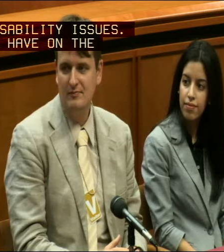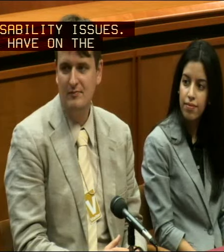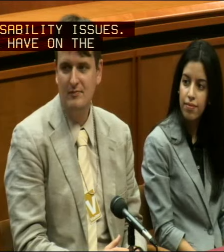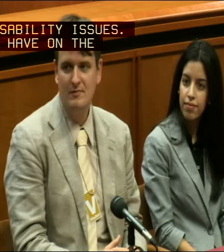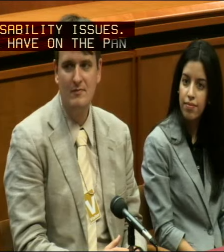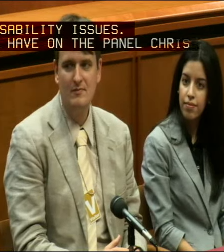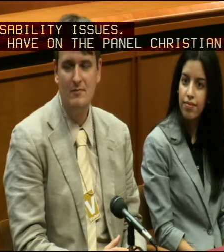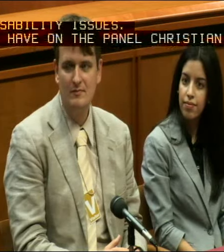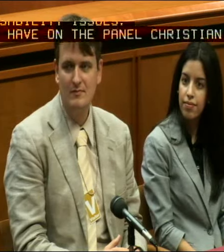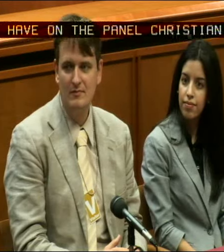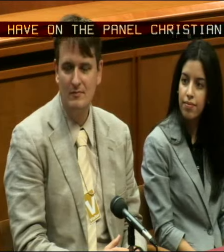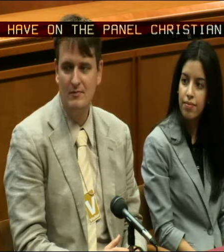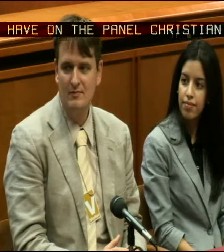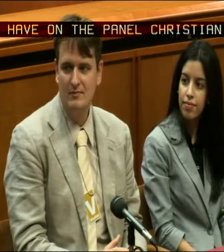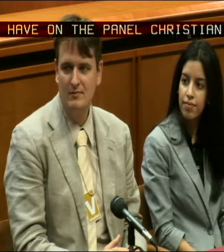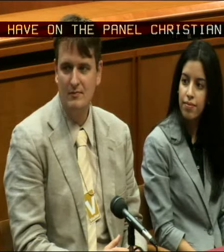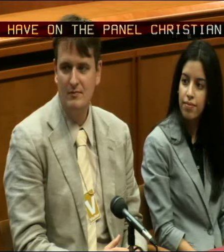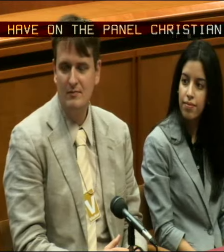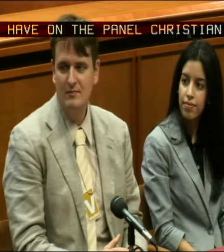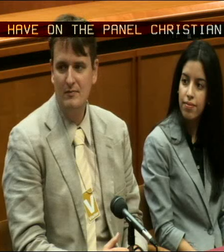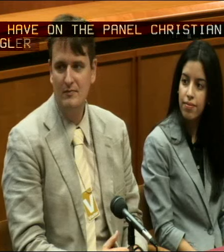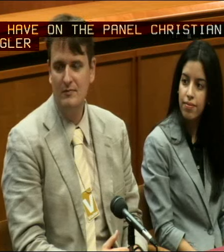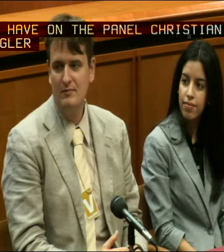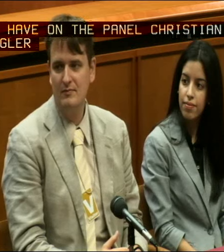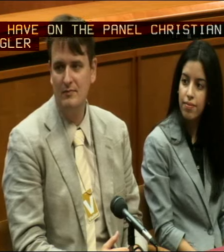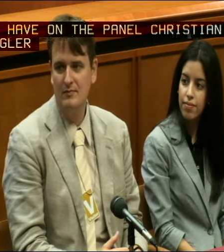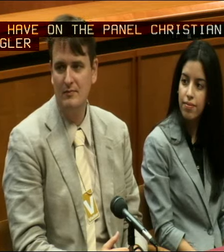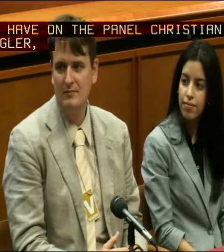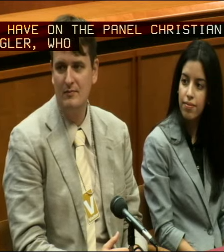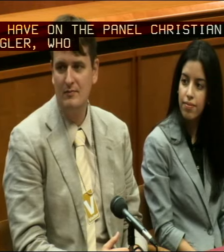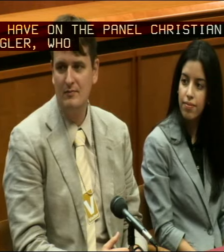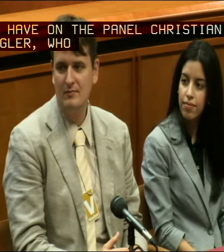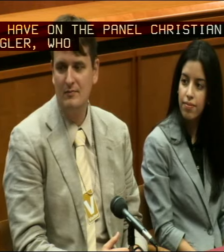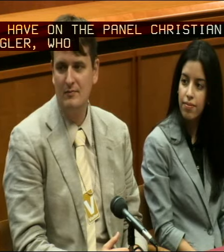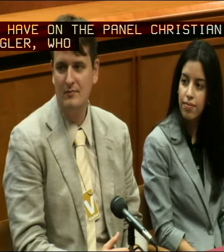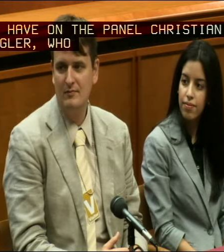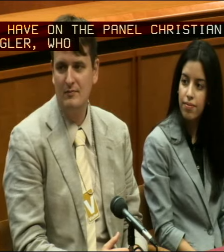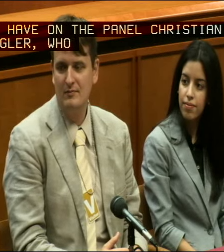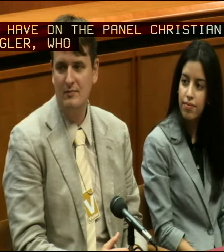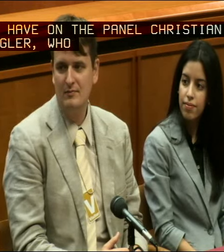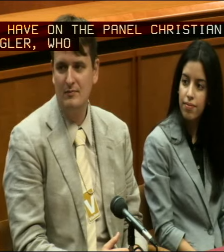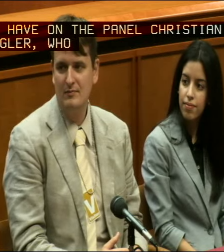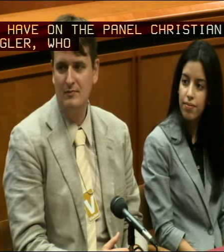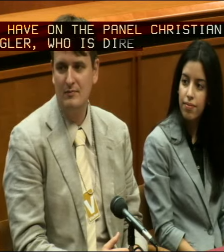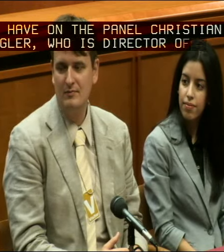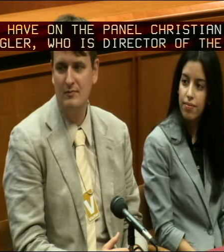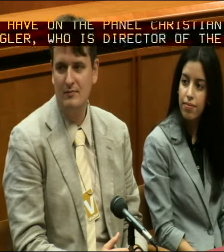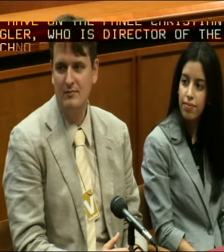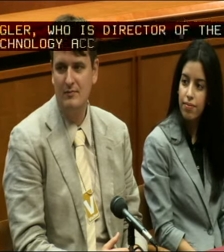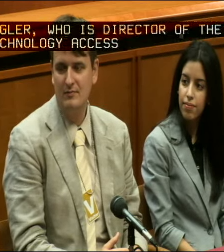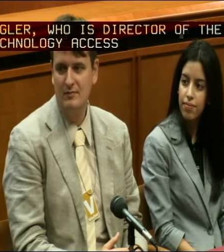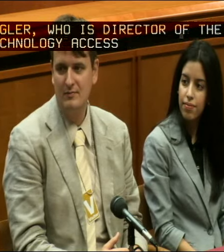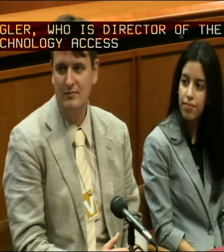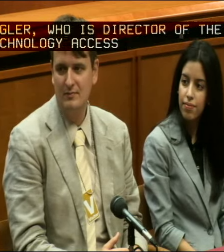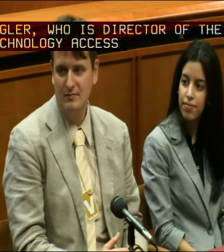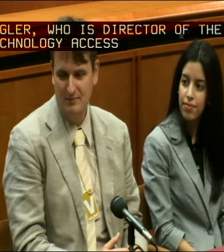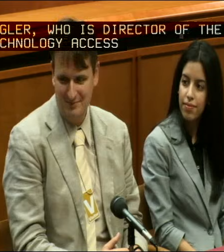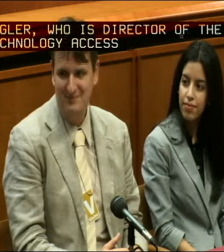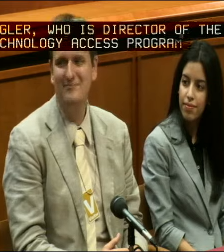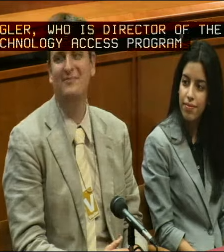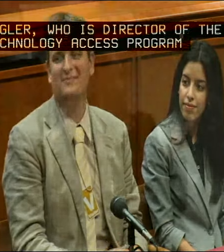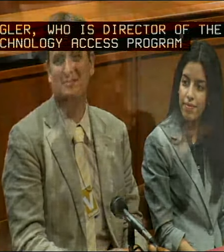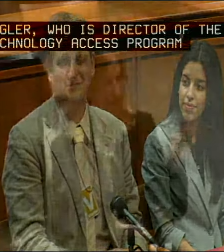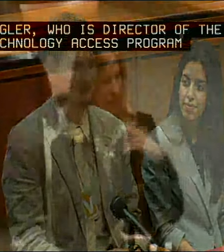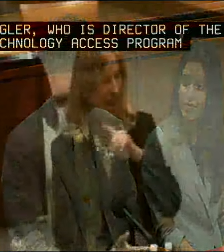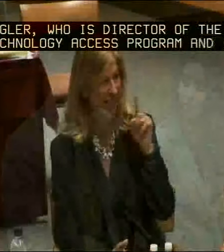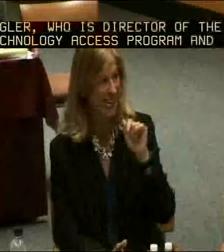who is director of the Technology Access Program and is associate professor, Department of Art, Communications, and